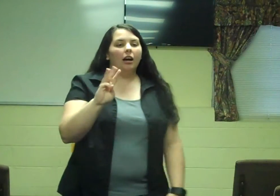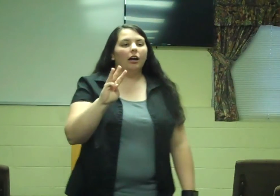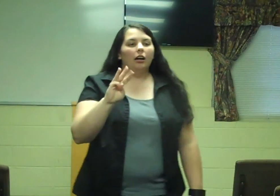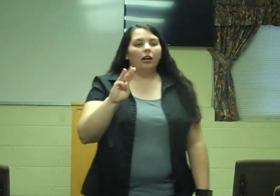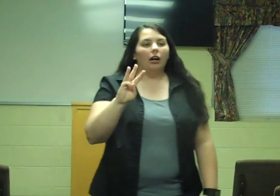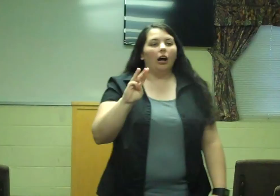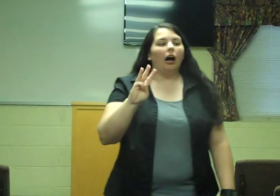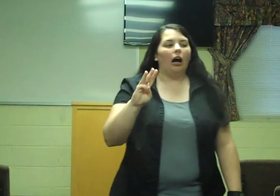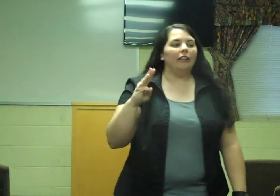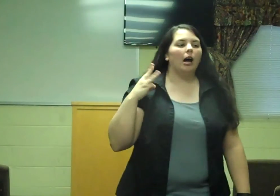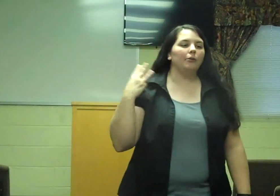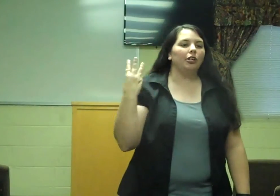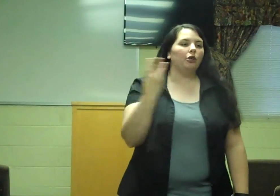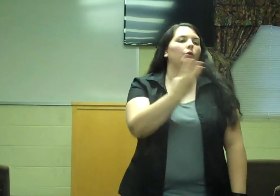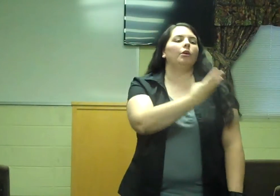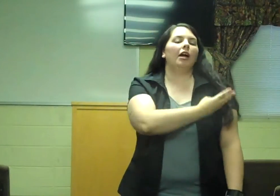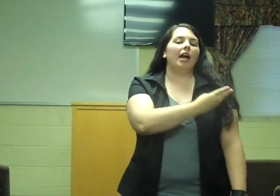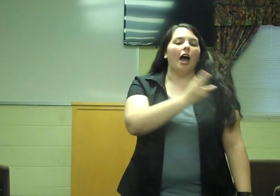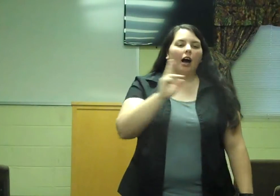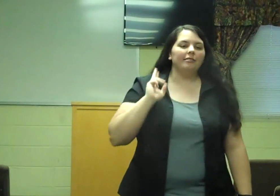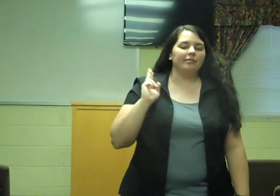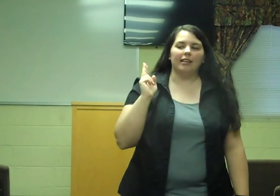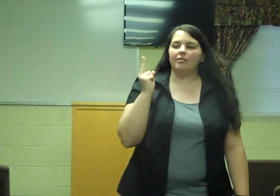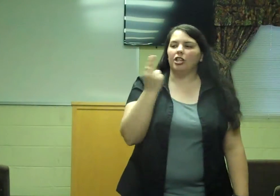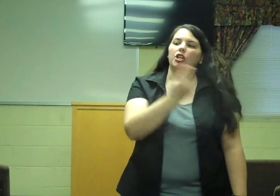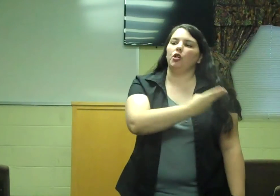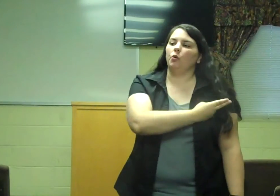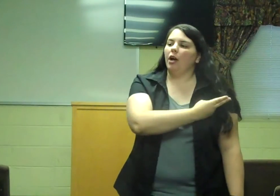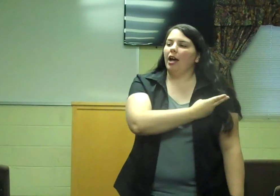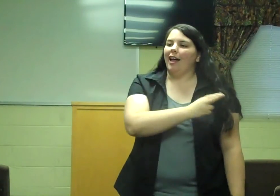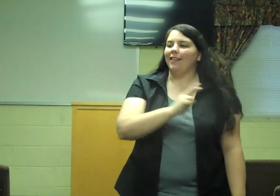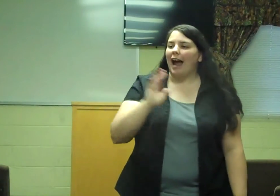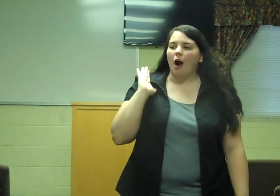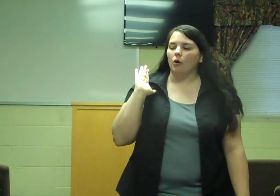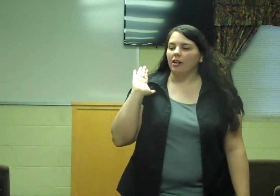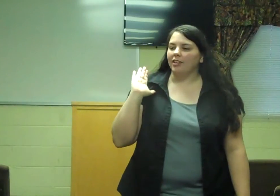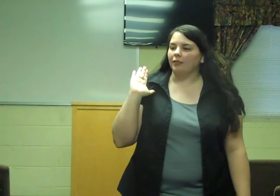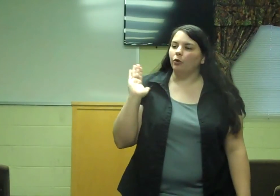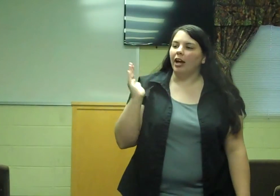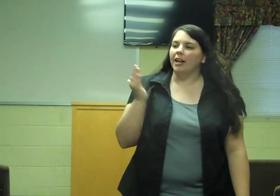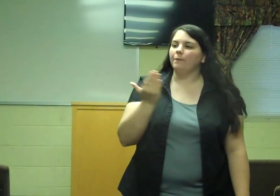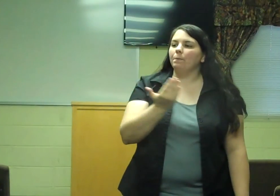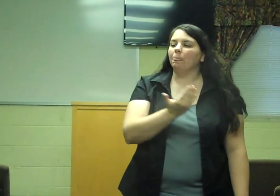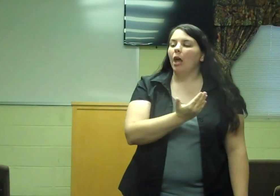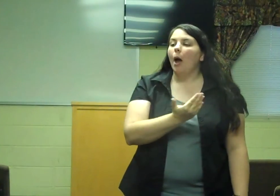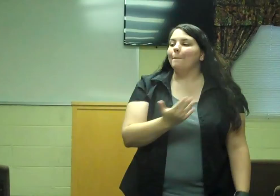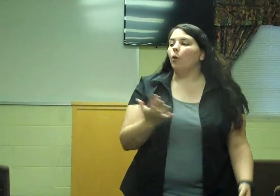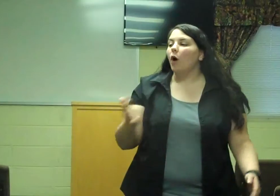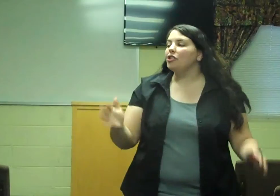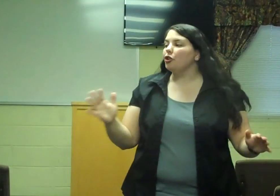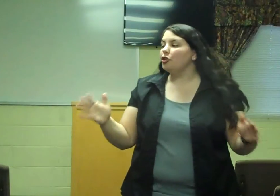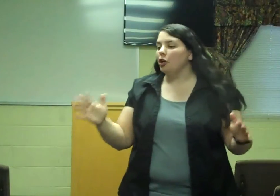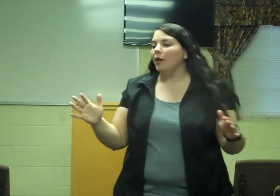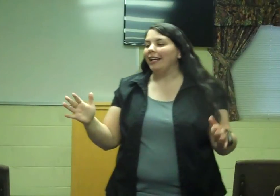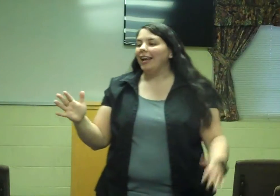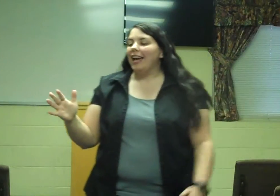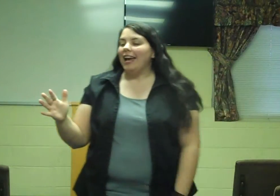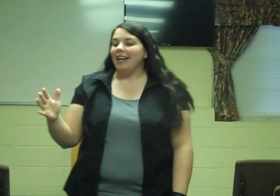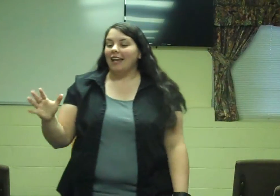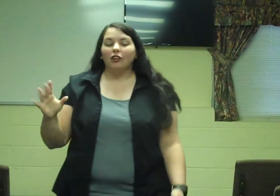a W, us is a U, and then our is the full hand. But what you're doing is, and the